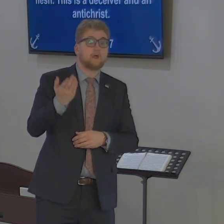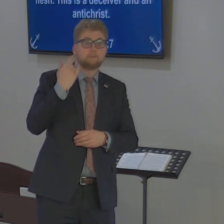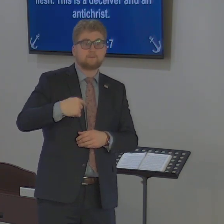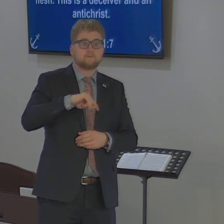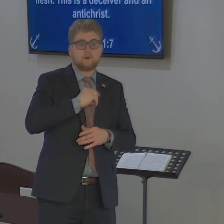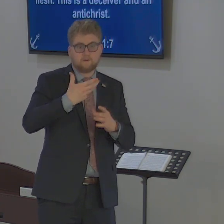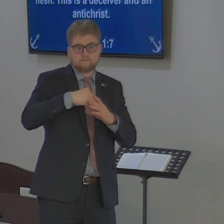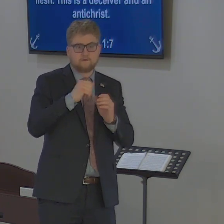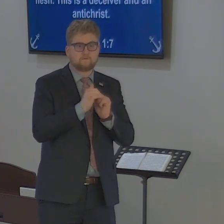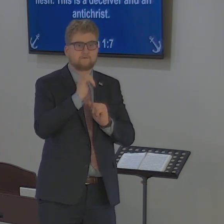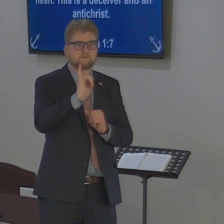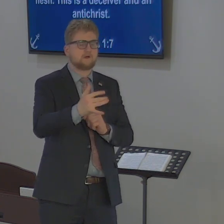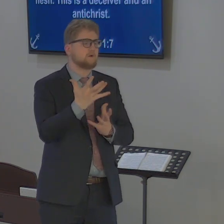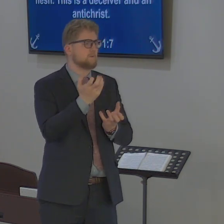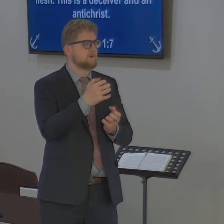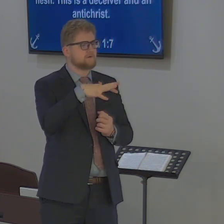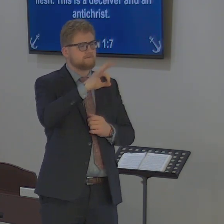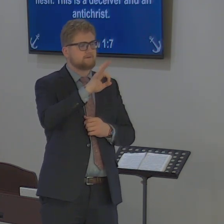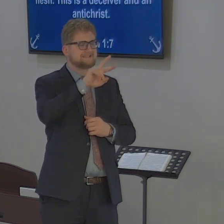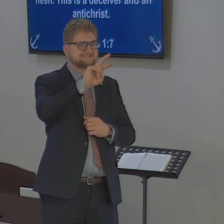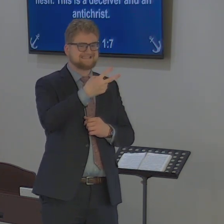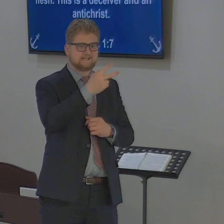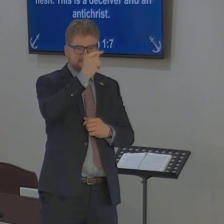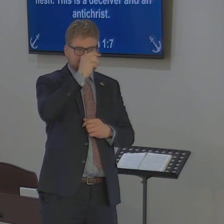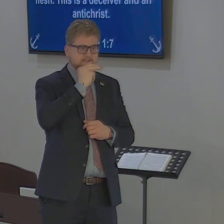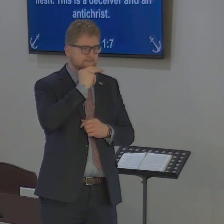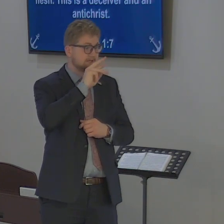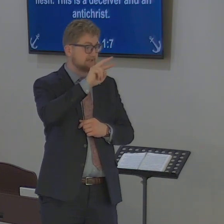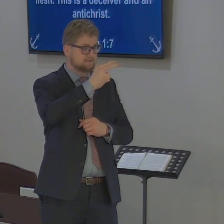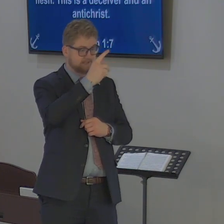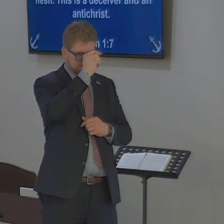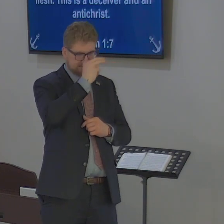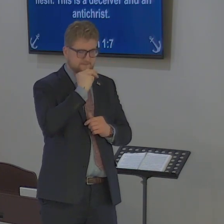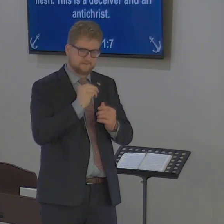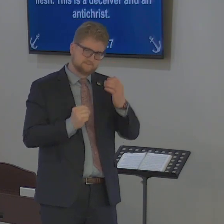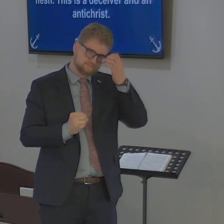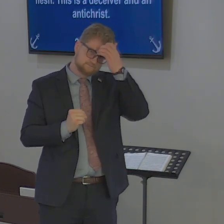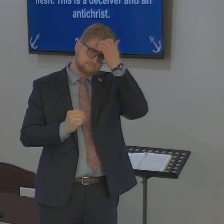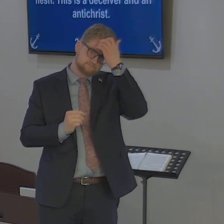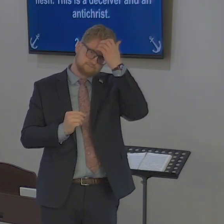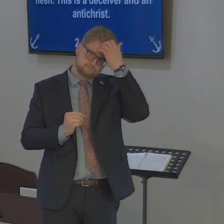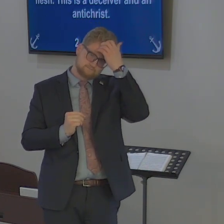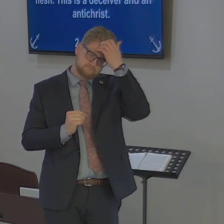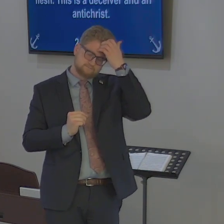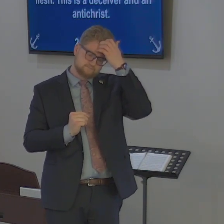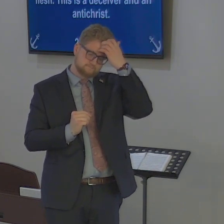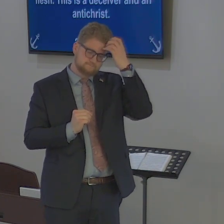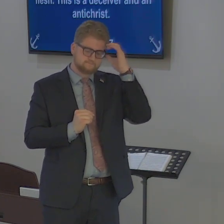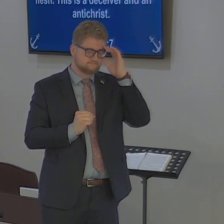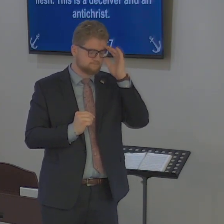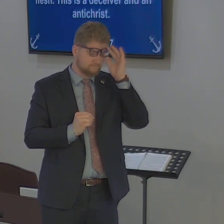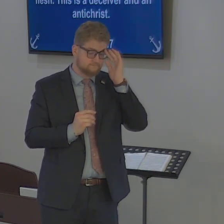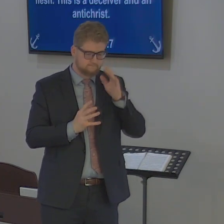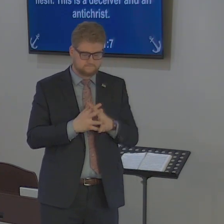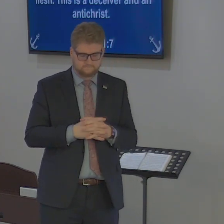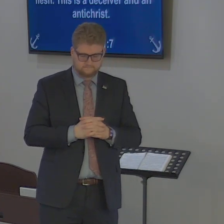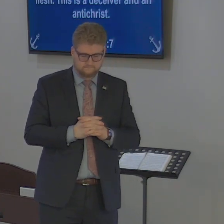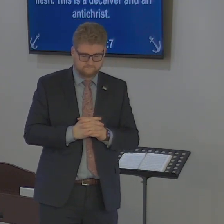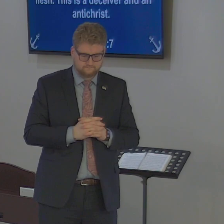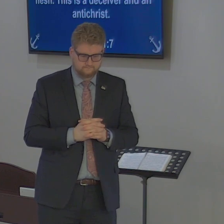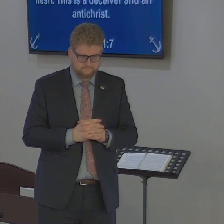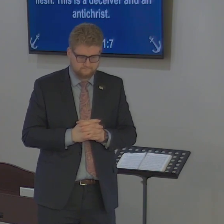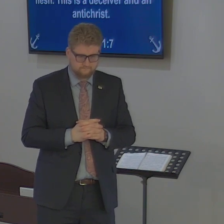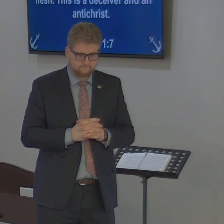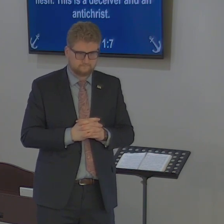that, though, I want you to turn back to 2 Timothy with me real quick. 2 Timothy, everybody turn there, and I want you just to look at